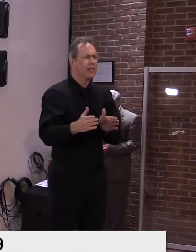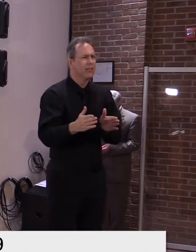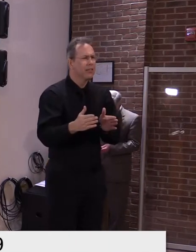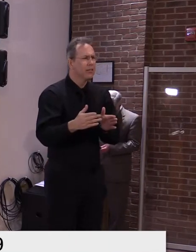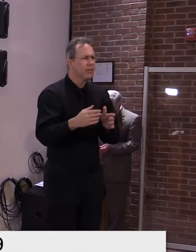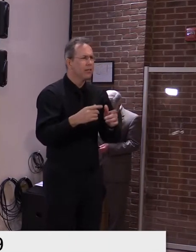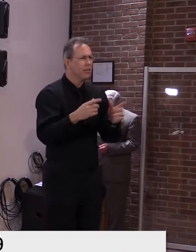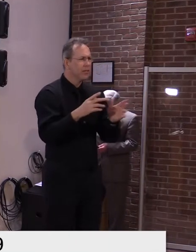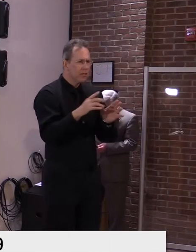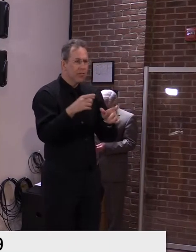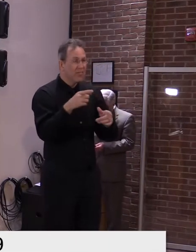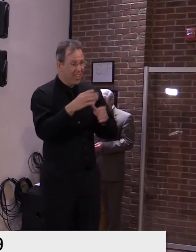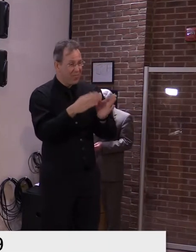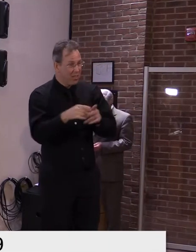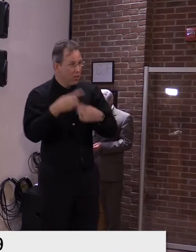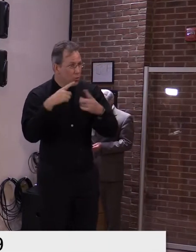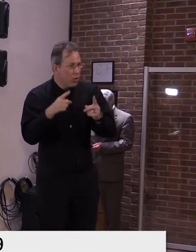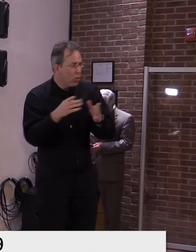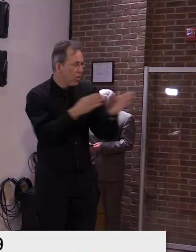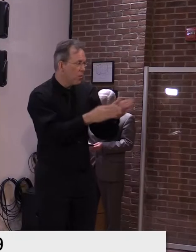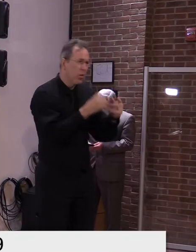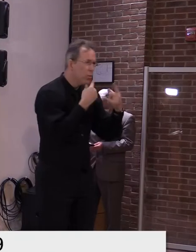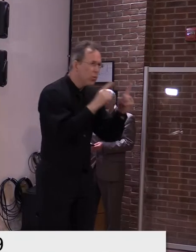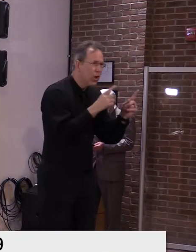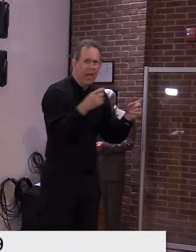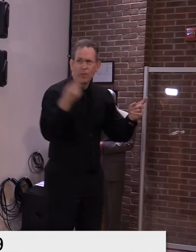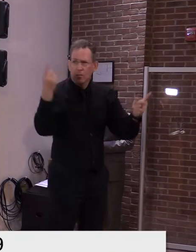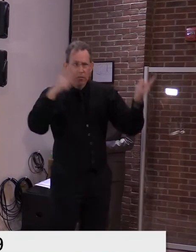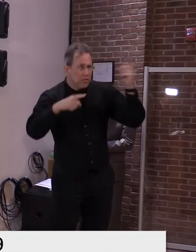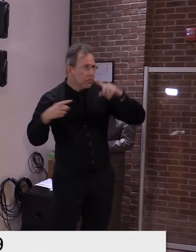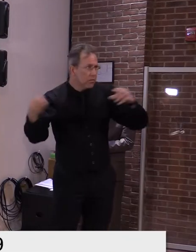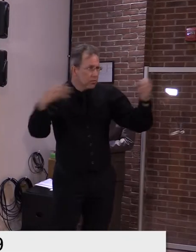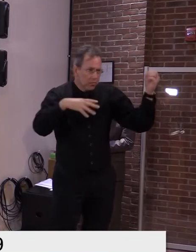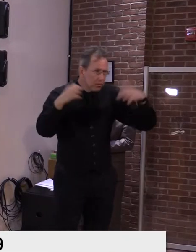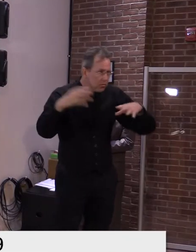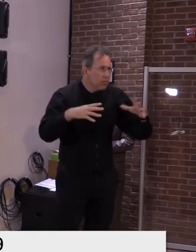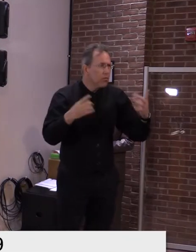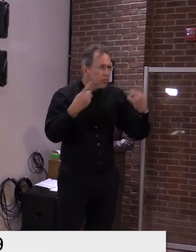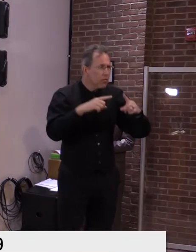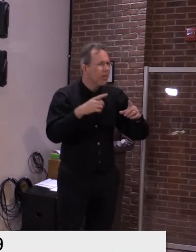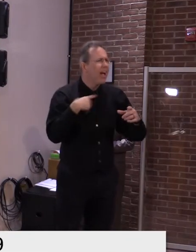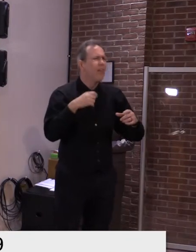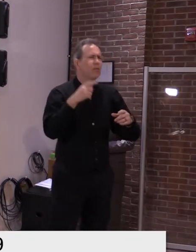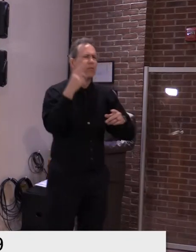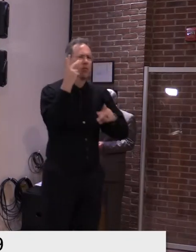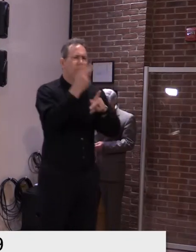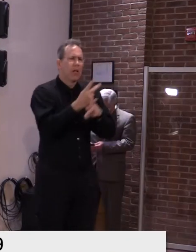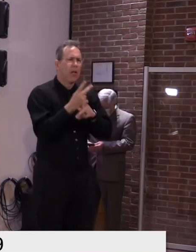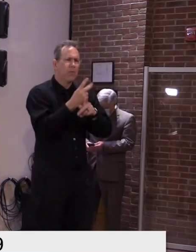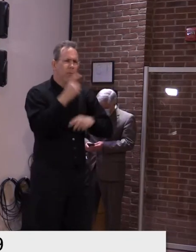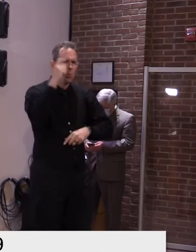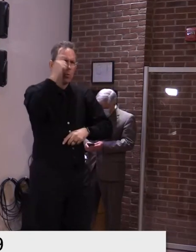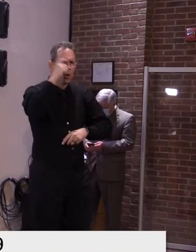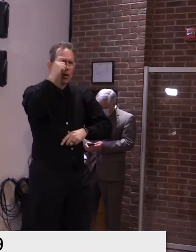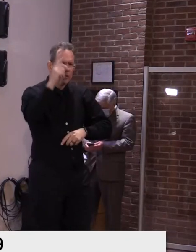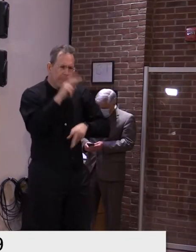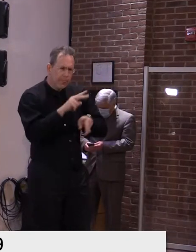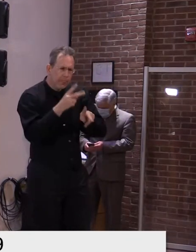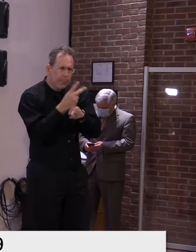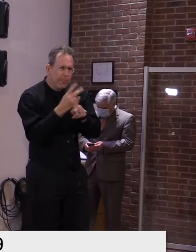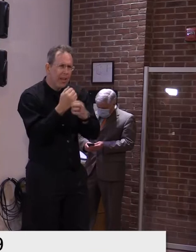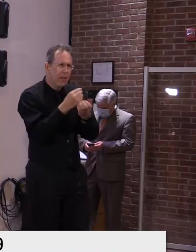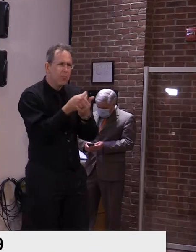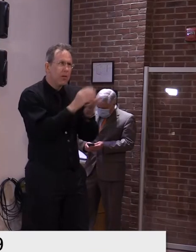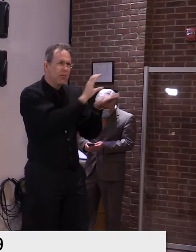agree to, and choose wisely, because again, this is a one-time gift. It